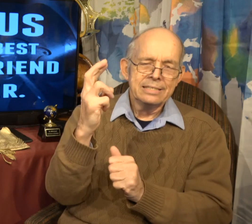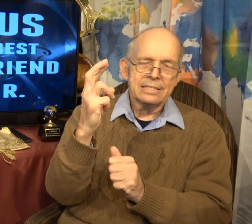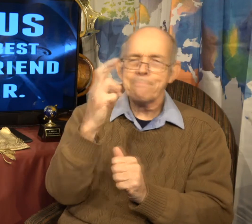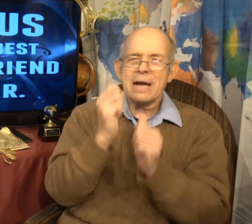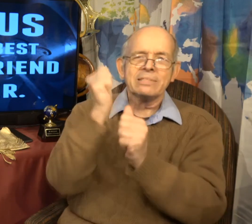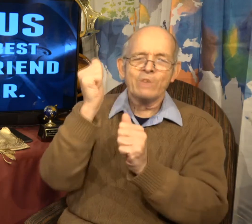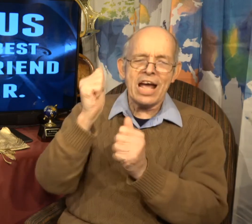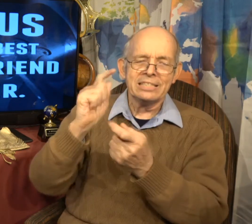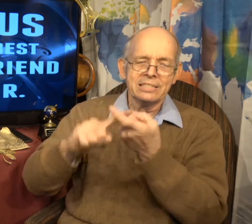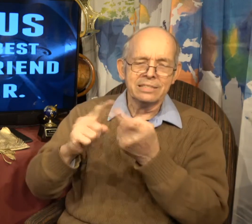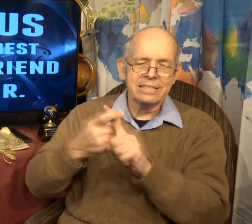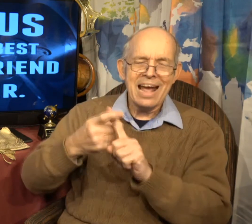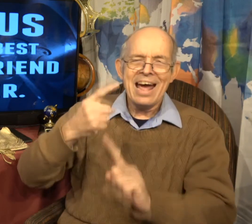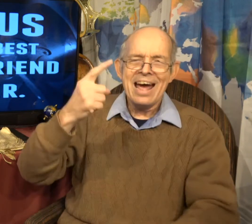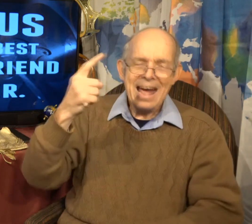The best friend ever.